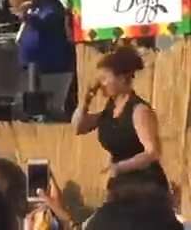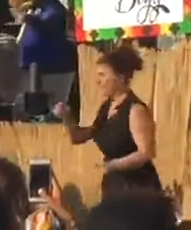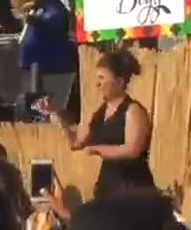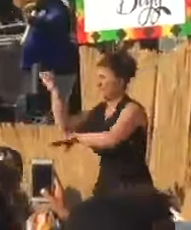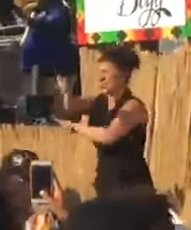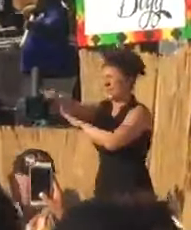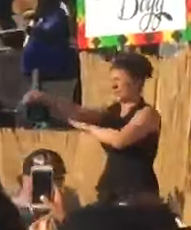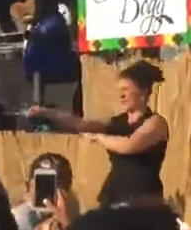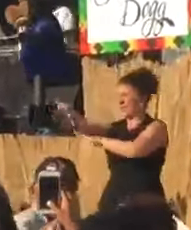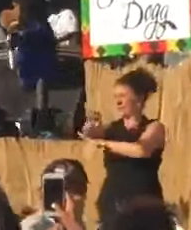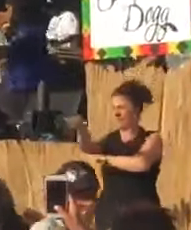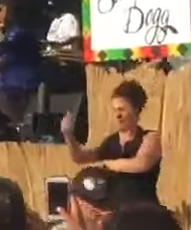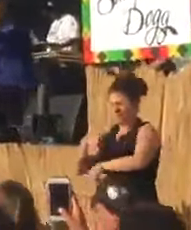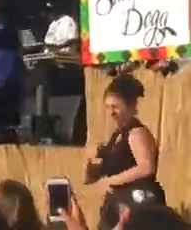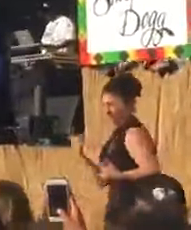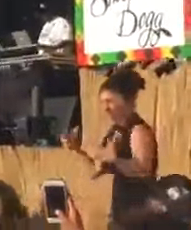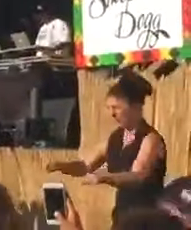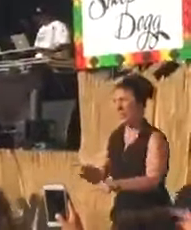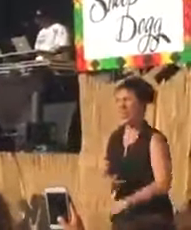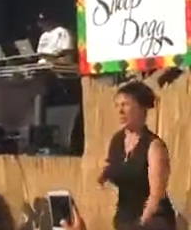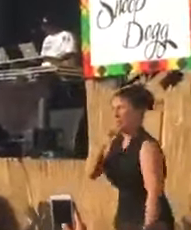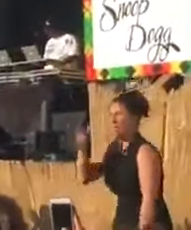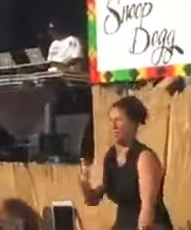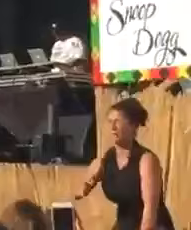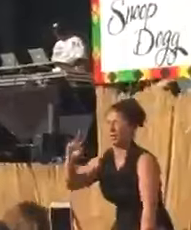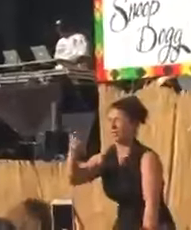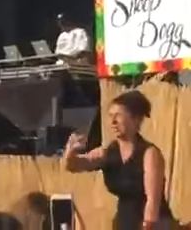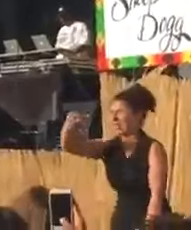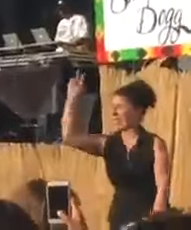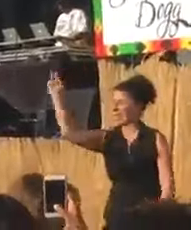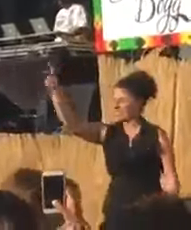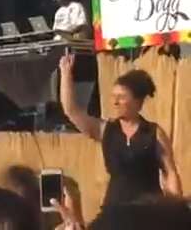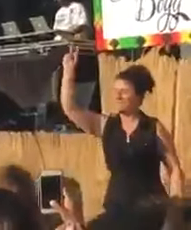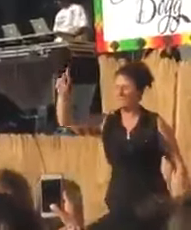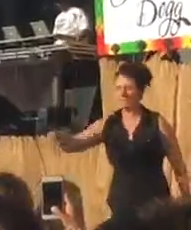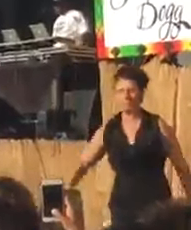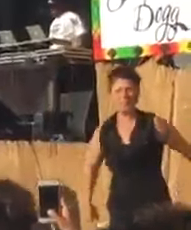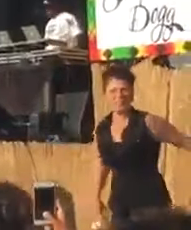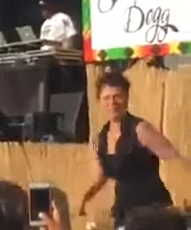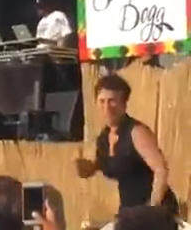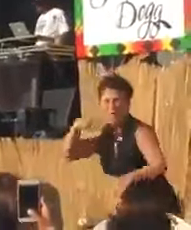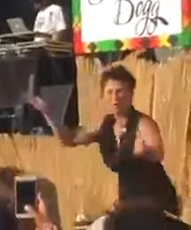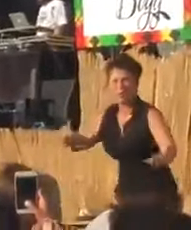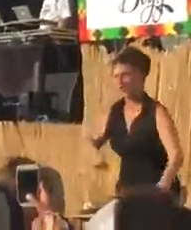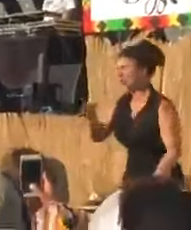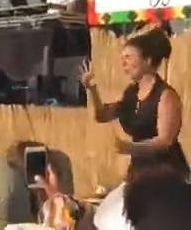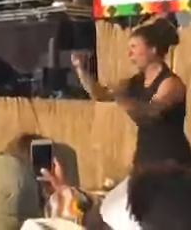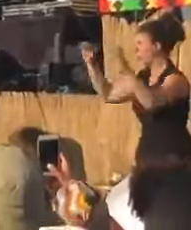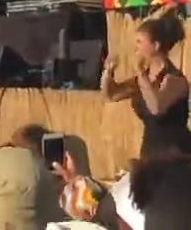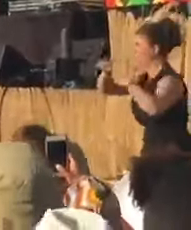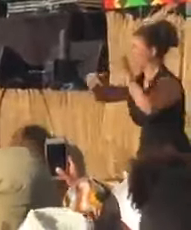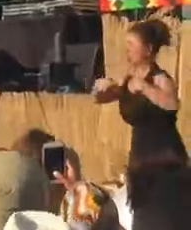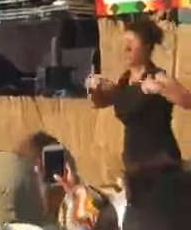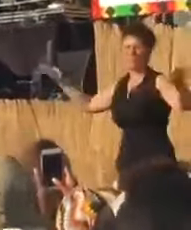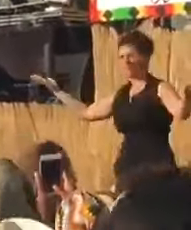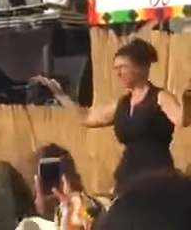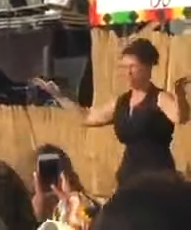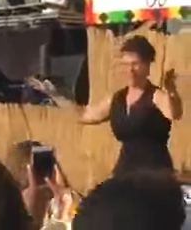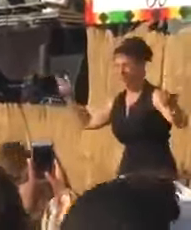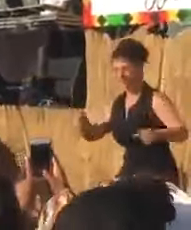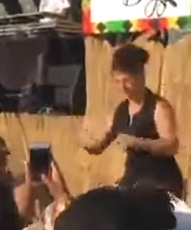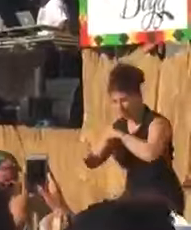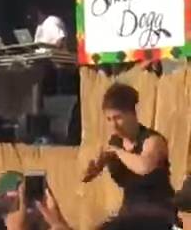tell my dad a lack of a crime, cause I'm a shit, cause I'm a motherfucking. Say what? I don't know what you heard about